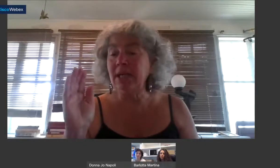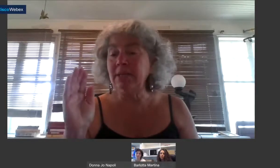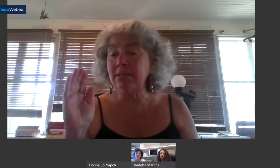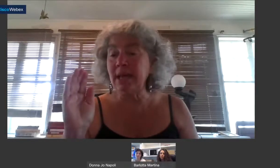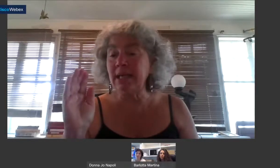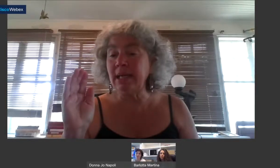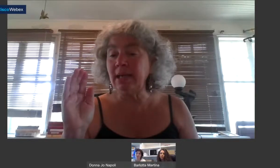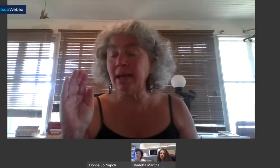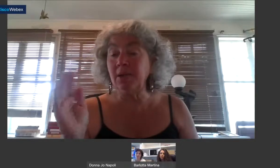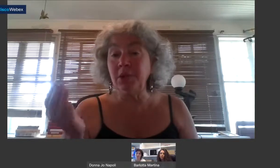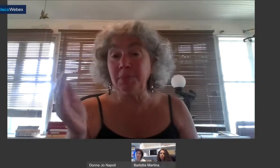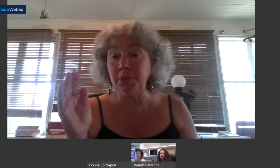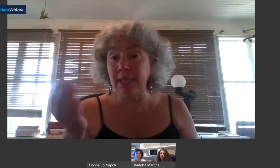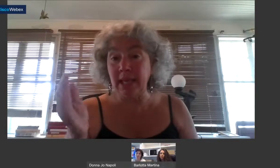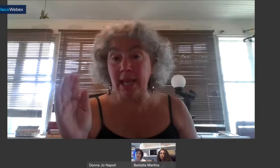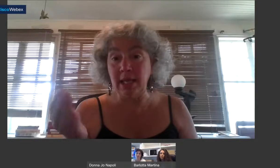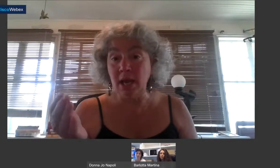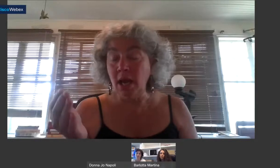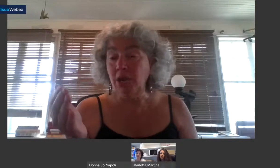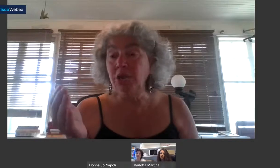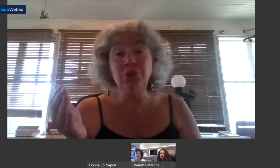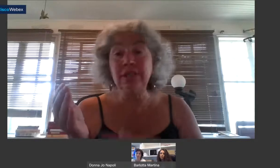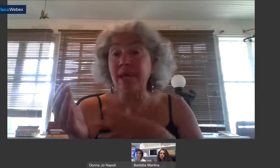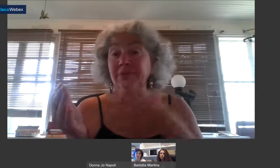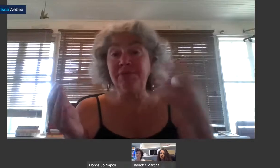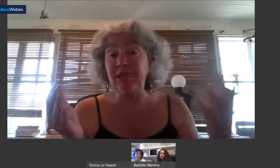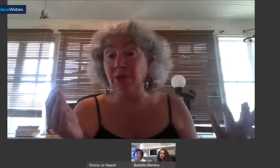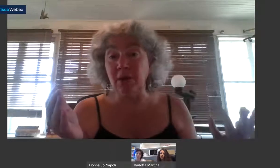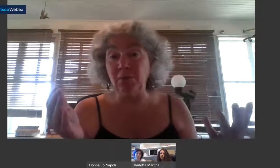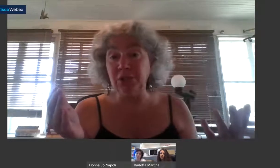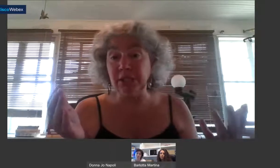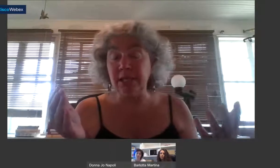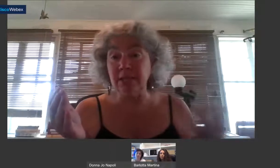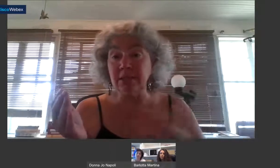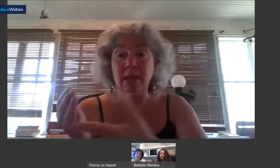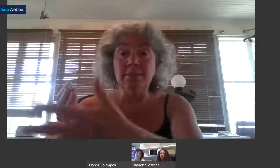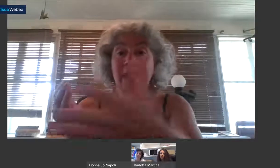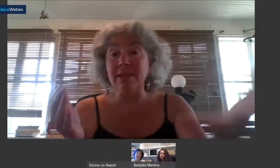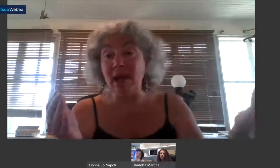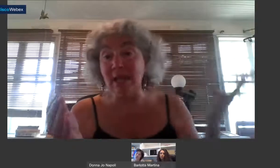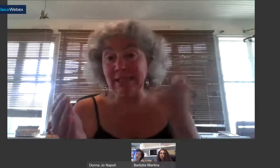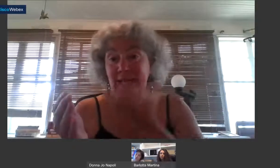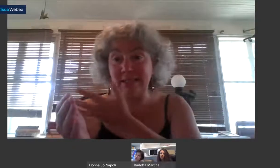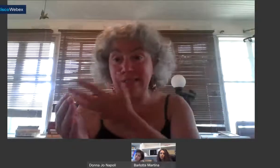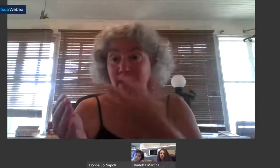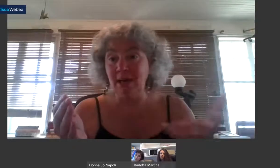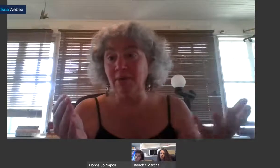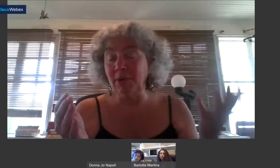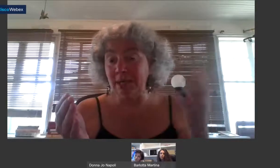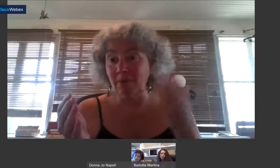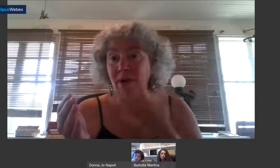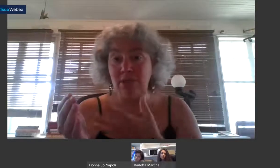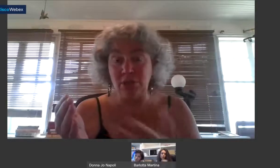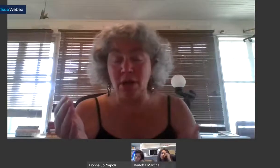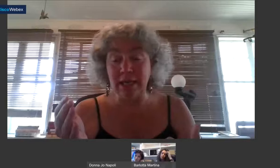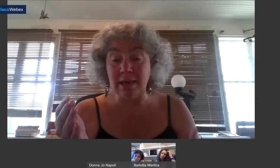and when he's signing communicate, you just have to figure out which it is. by the context of what he's talking about.